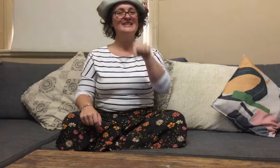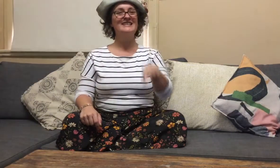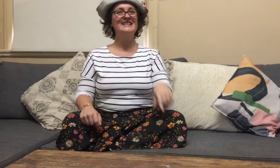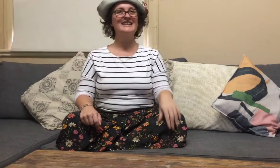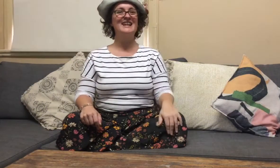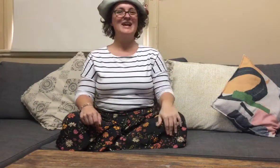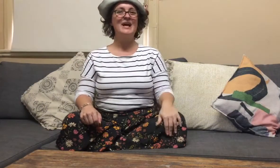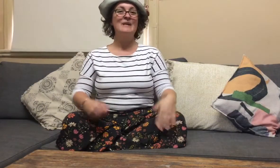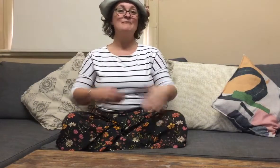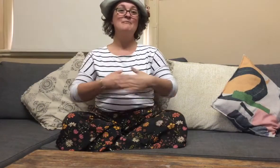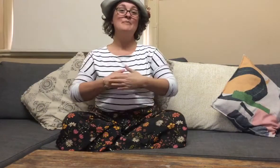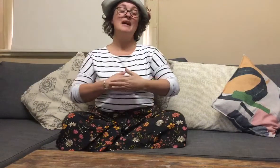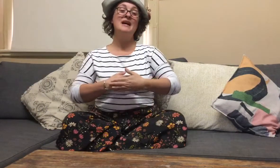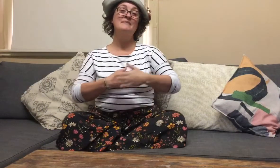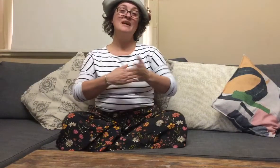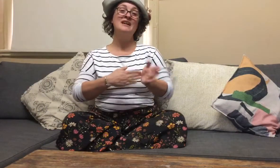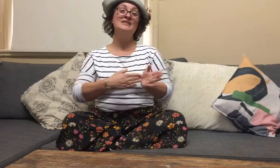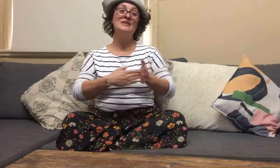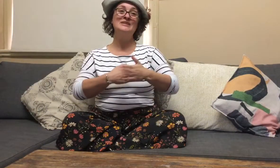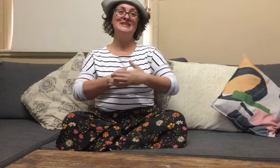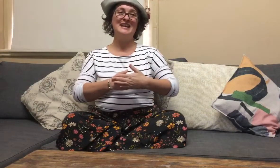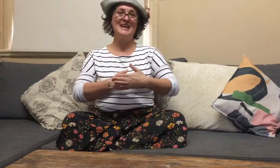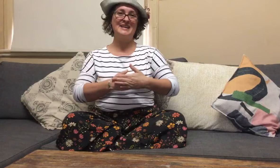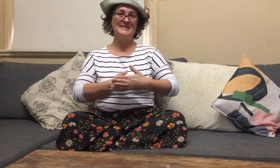birds by my doorstep,